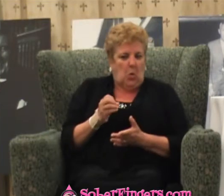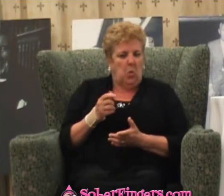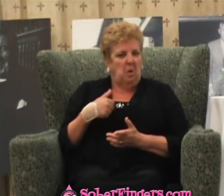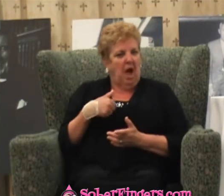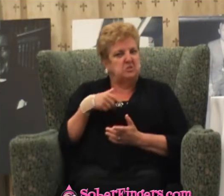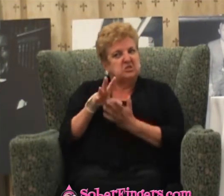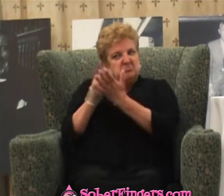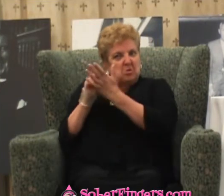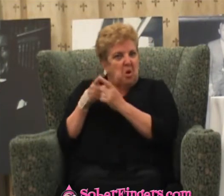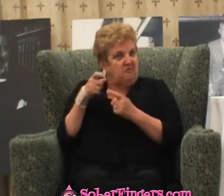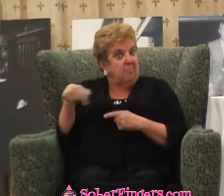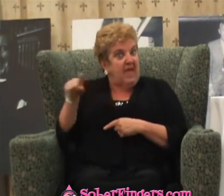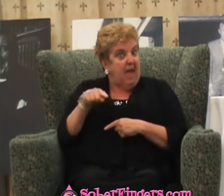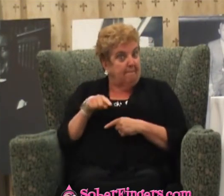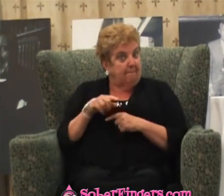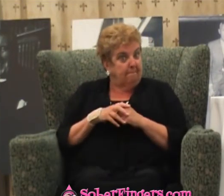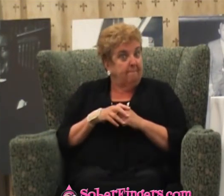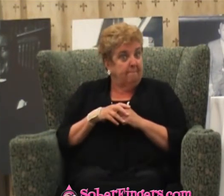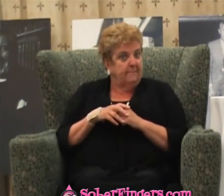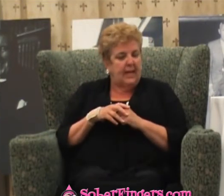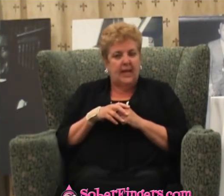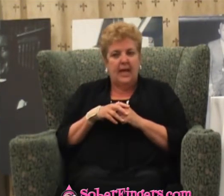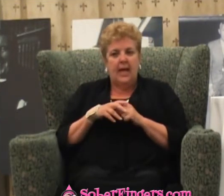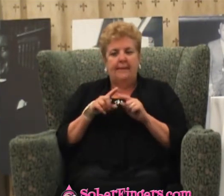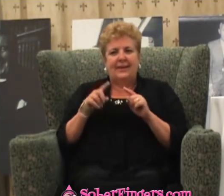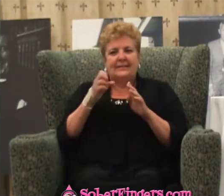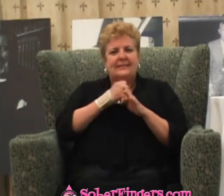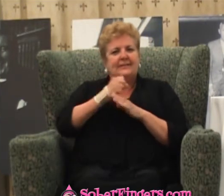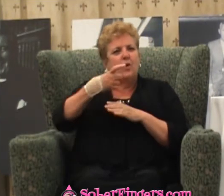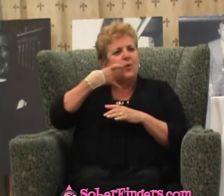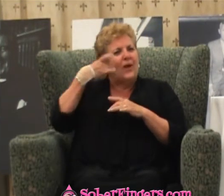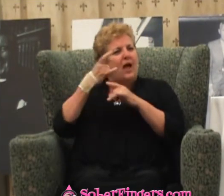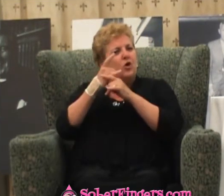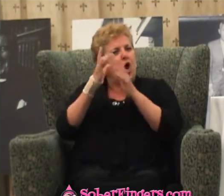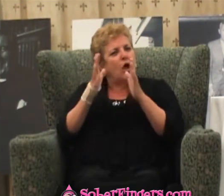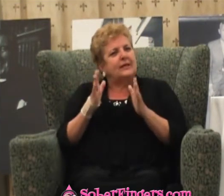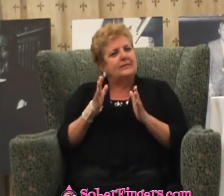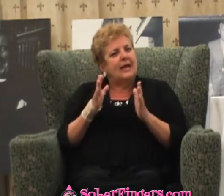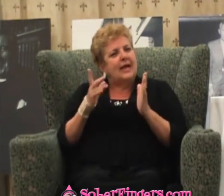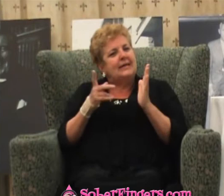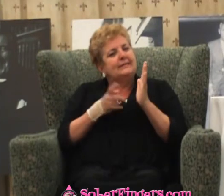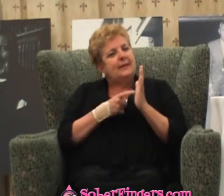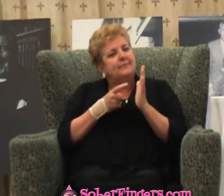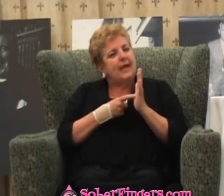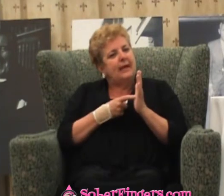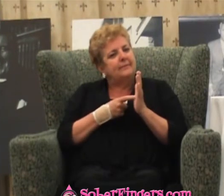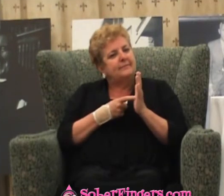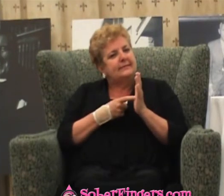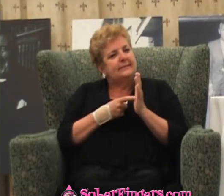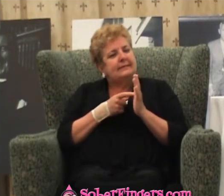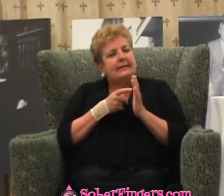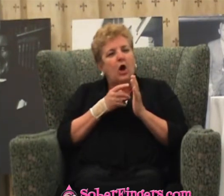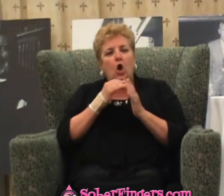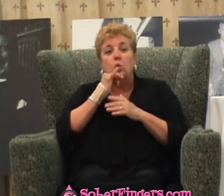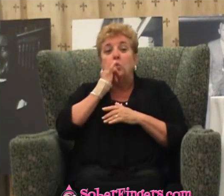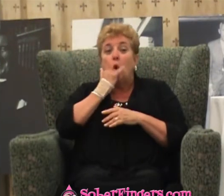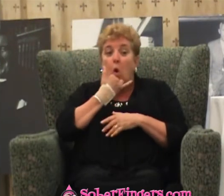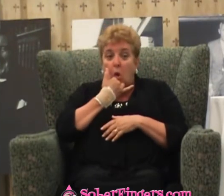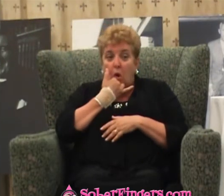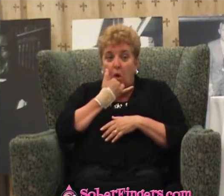but I didn't realize sober alcoholics sometimes misquote the book. I don't think that's ever done